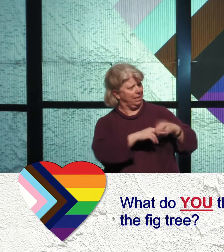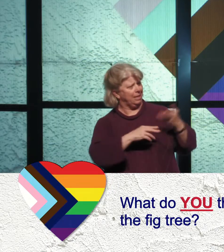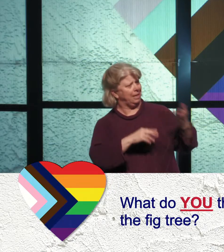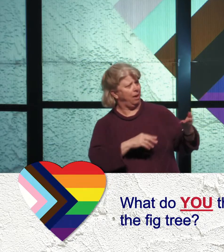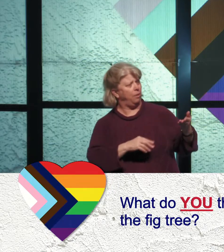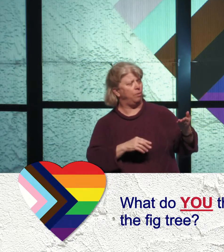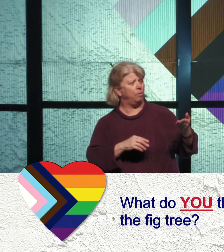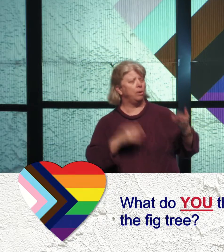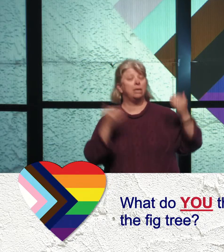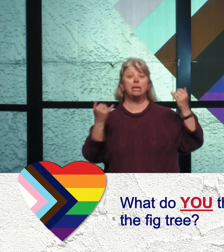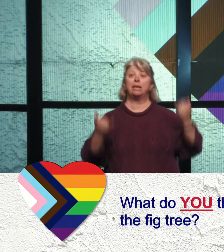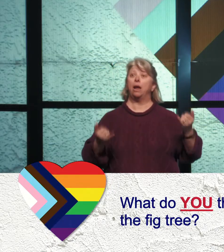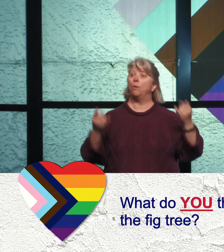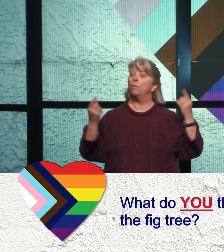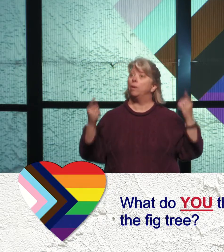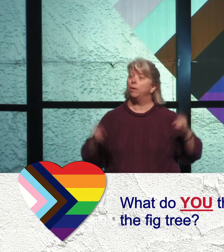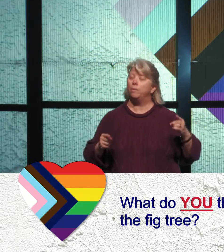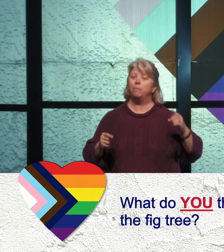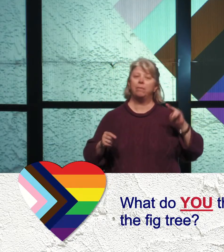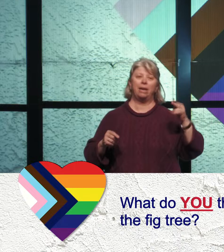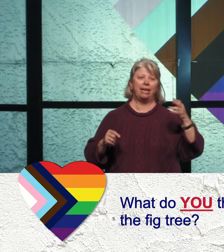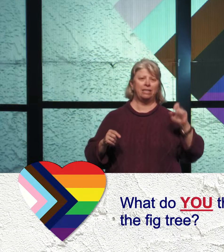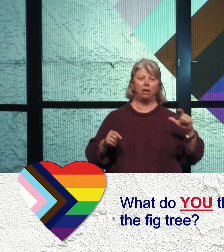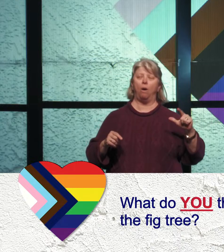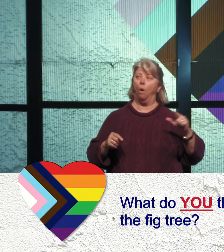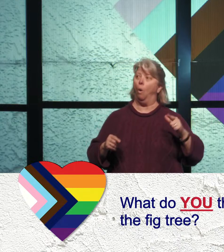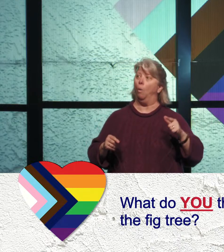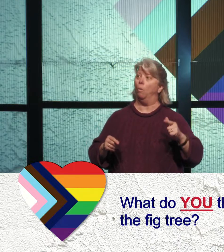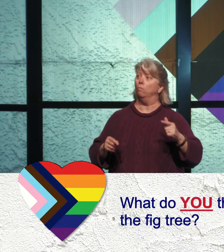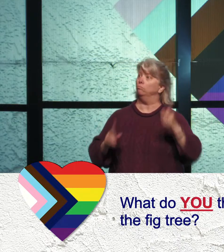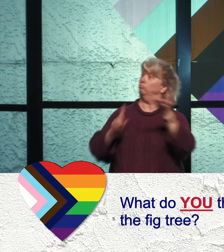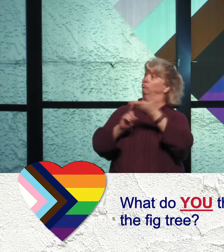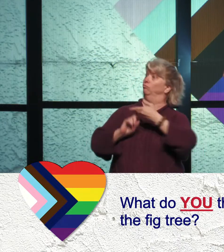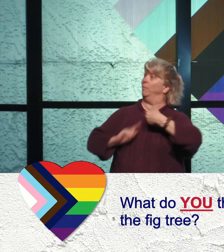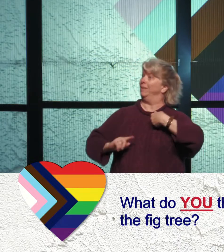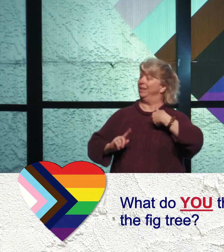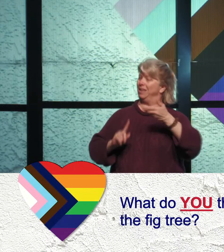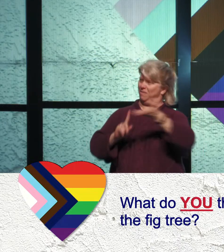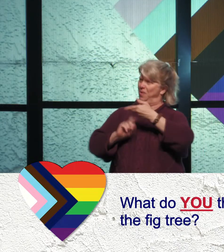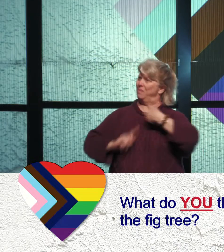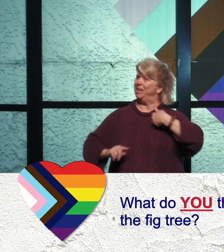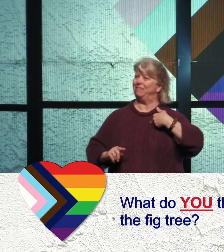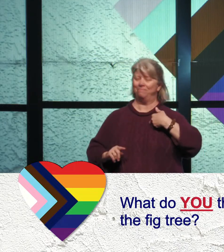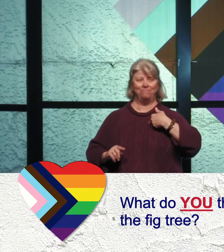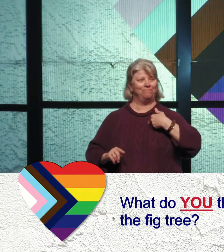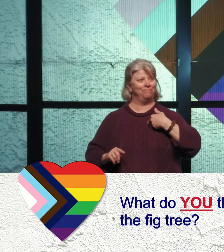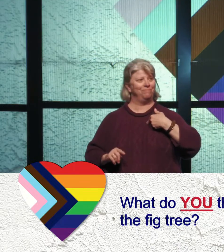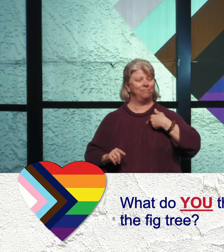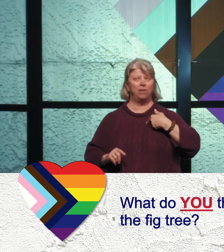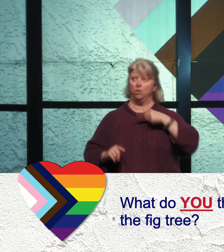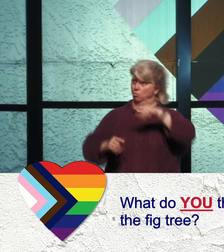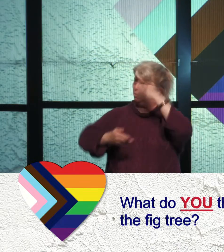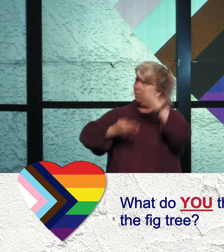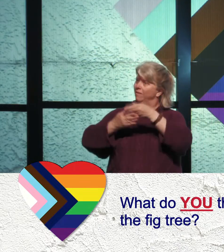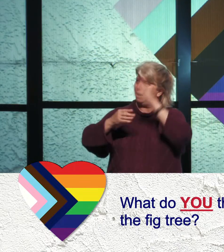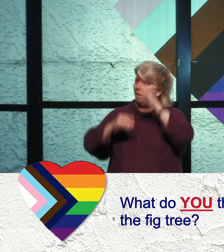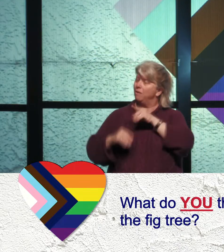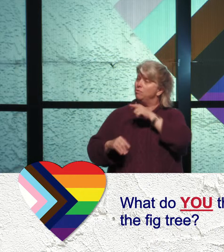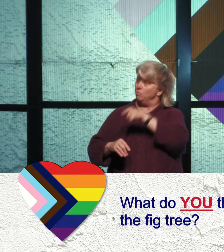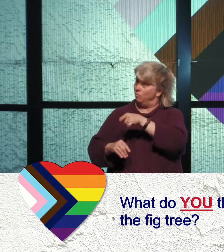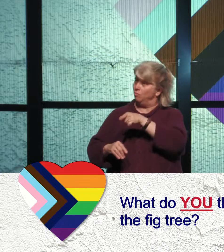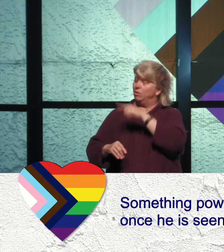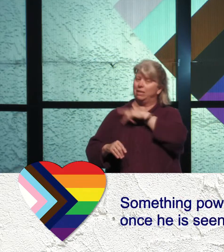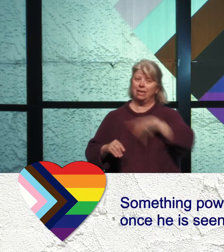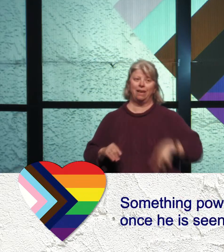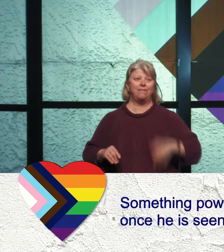now, what happens? Nathanael is in. He's in. He's like, you're the Son of God. You're the